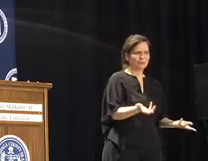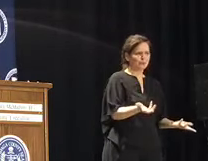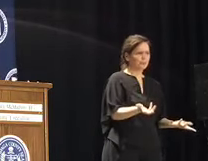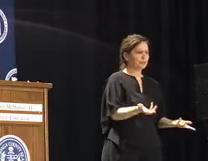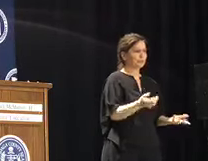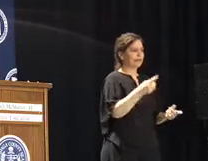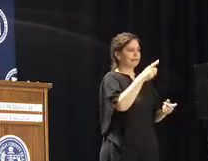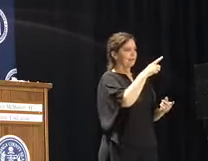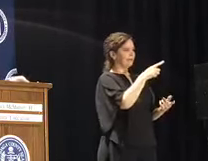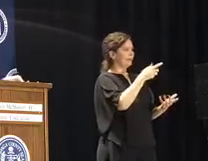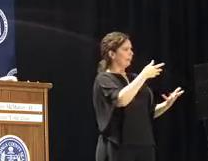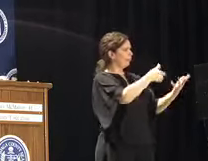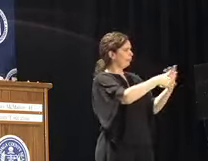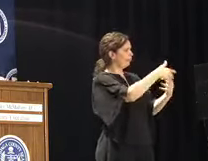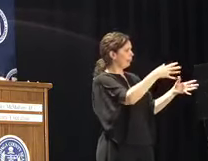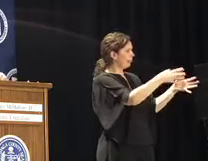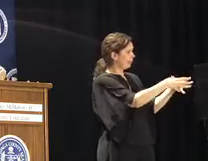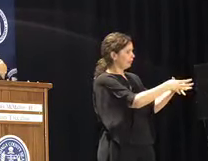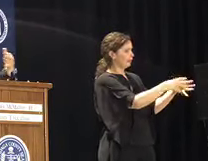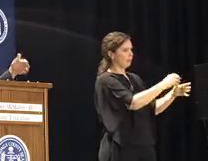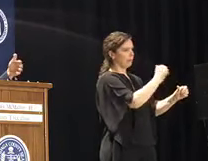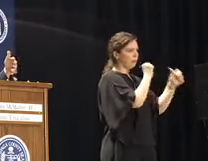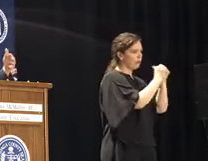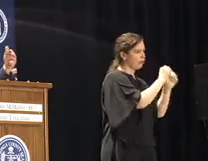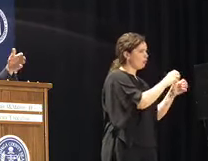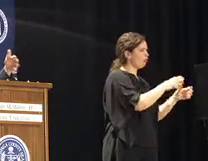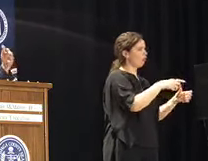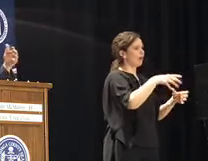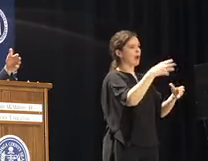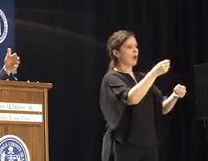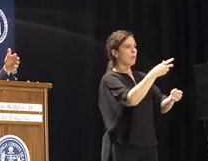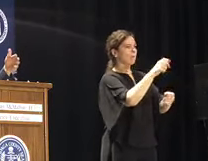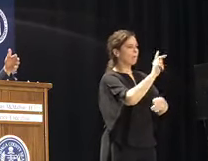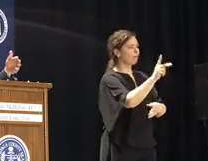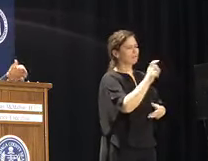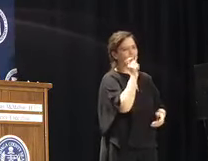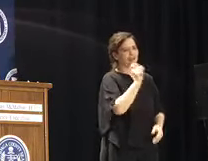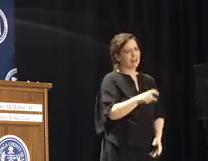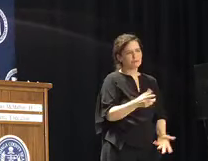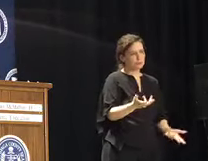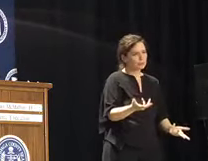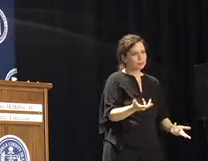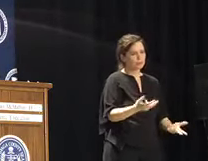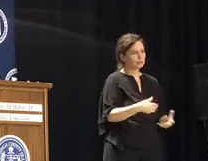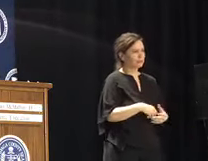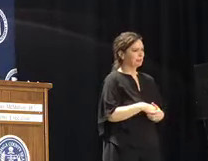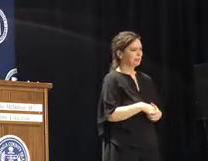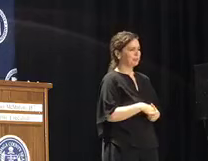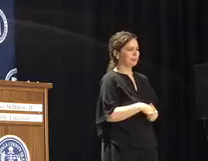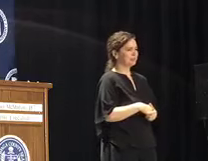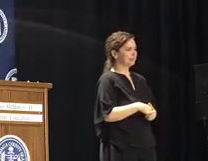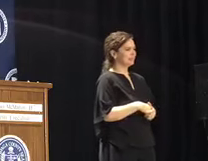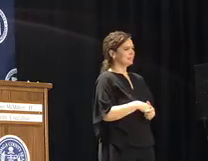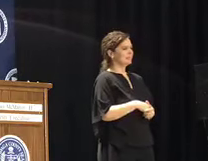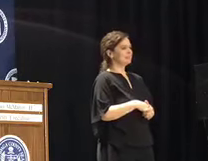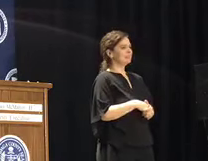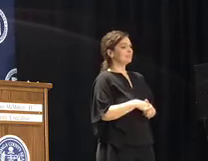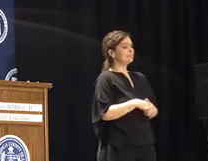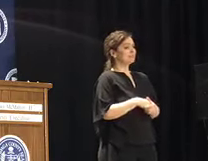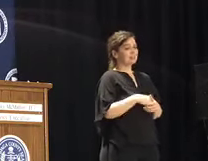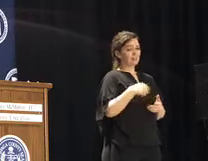people having one too many cocktails. And so after 8 or 9 hours of planning, and if you add that up, these are all your